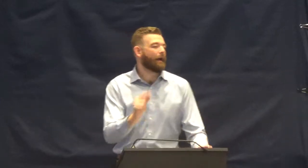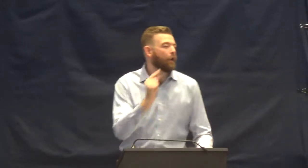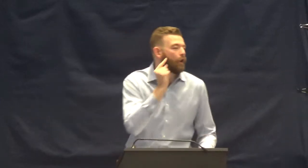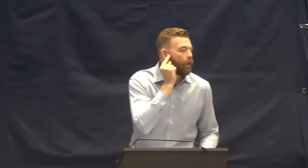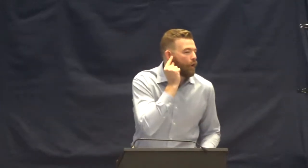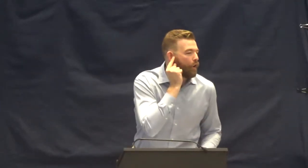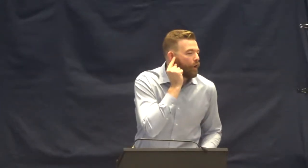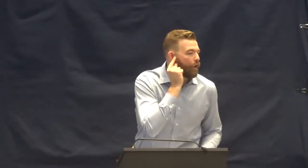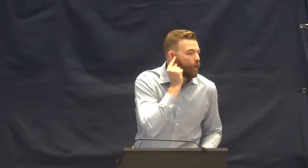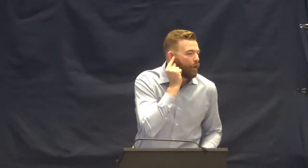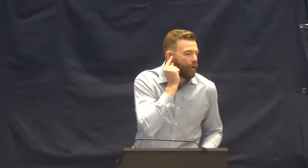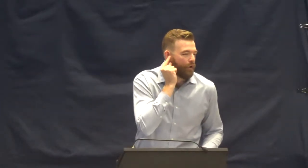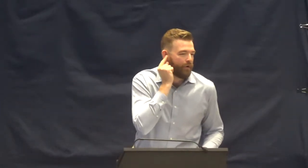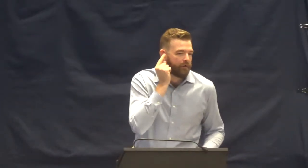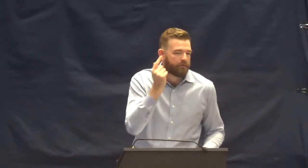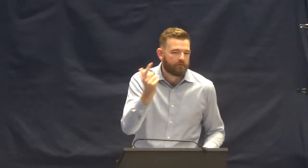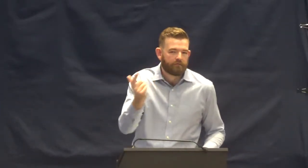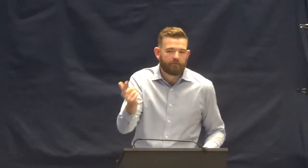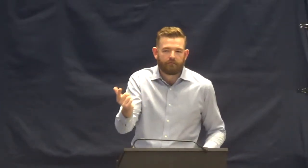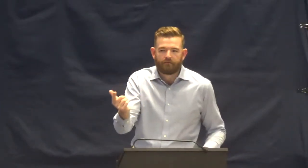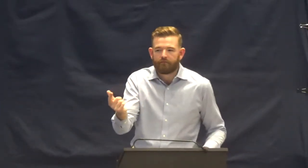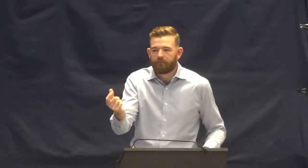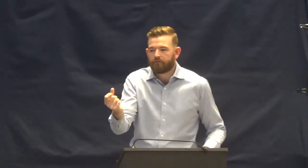because this deaf man can't hear.